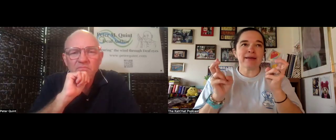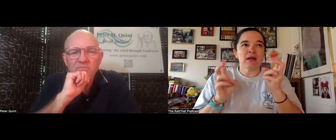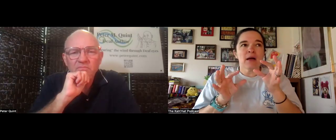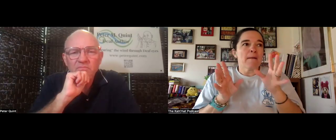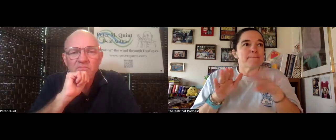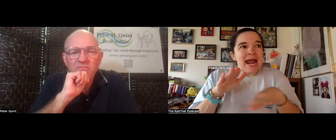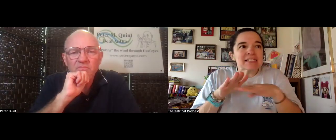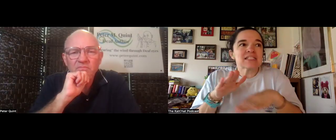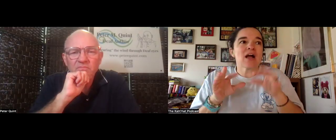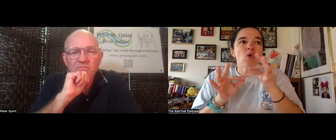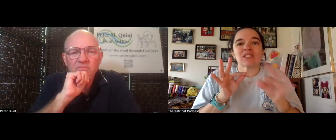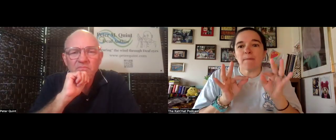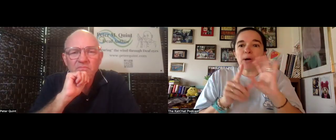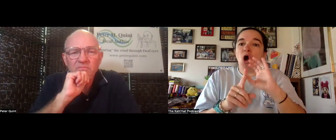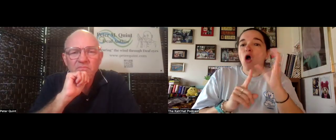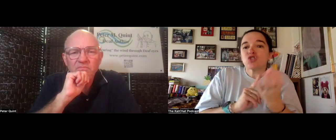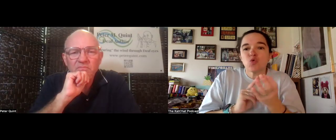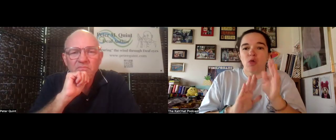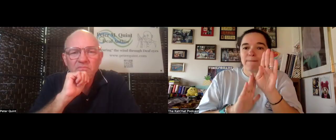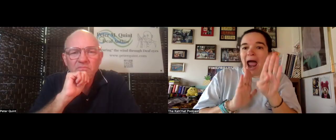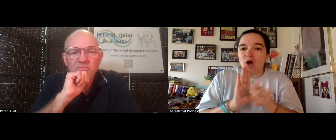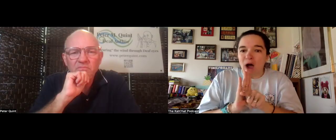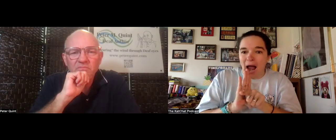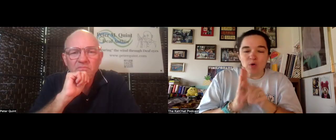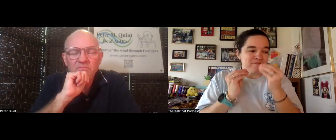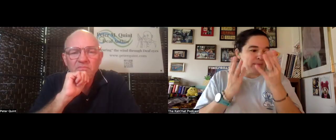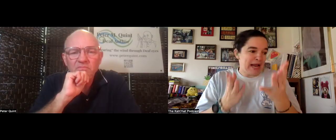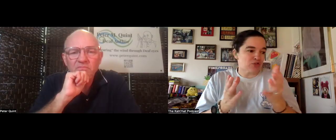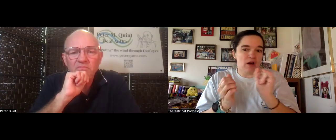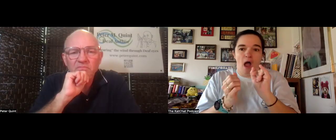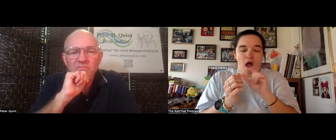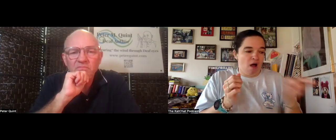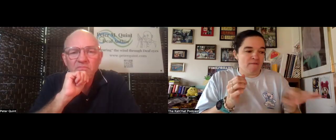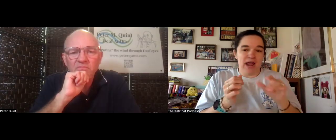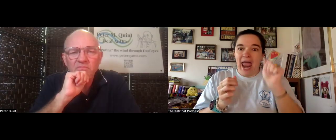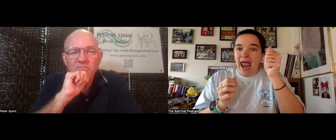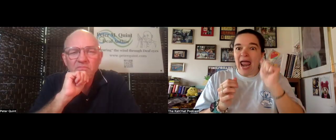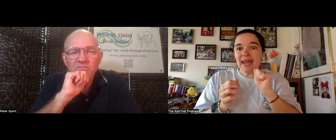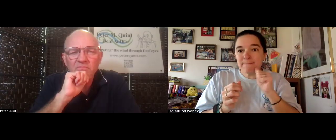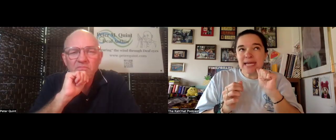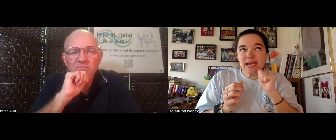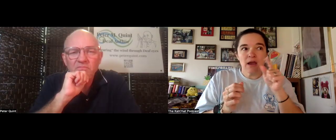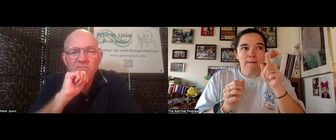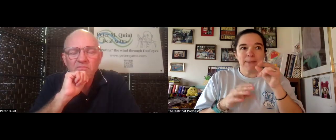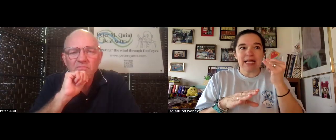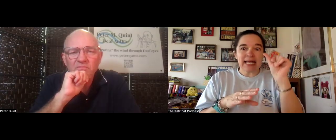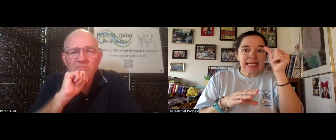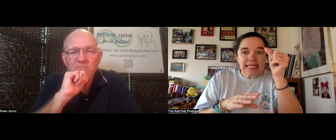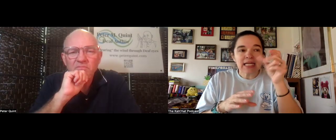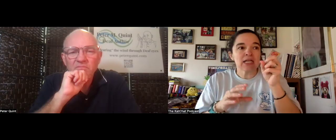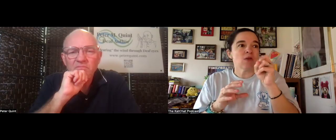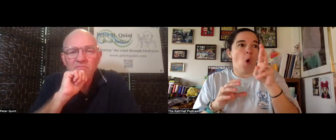provide in basic or simple cultural background information of Amy